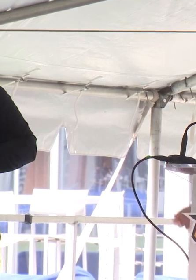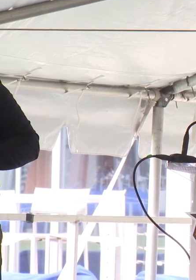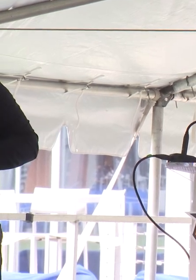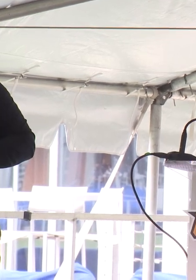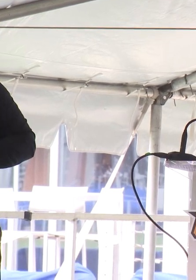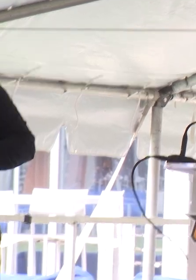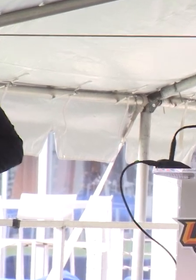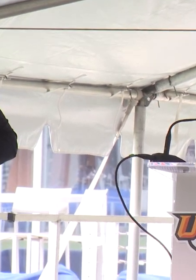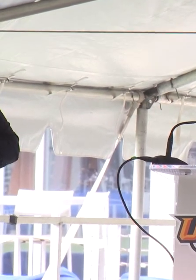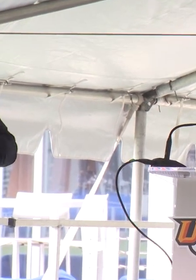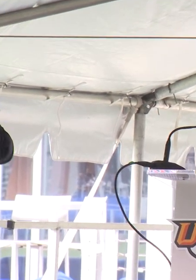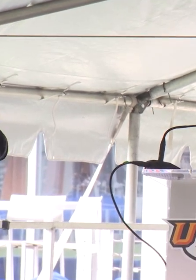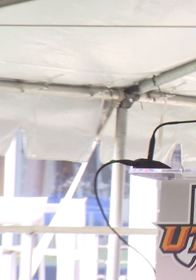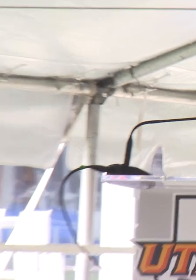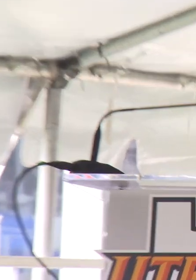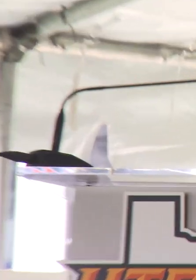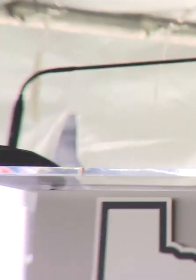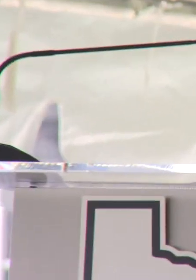Natasha.